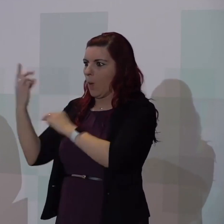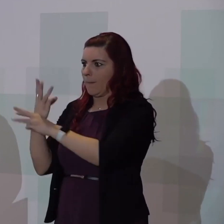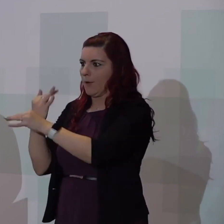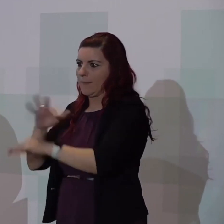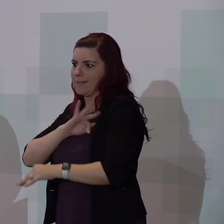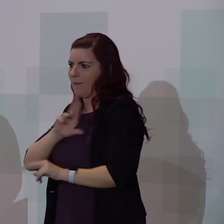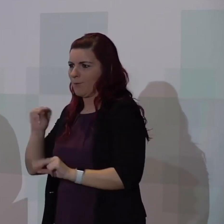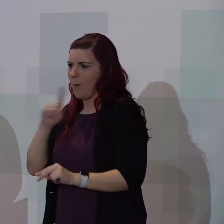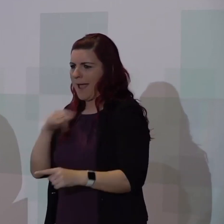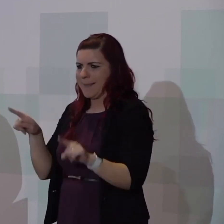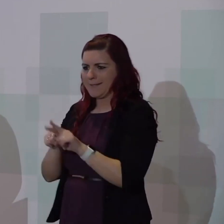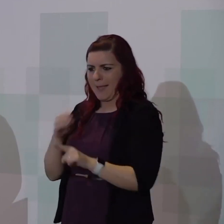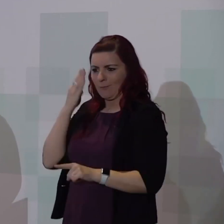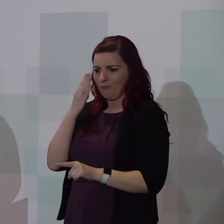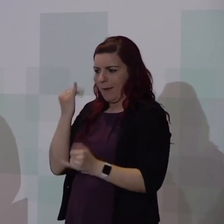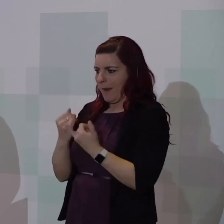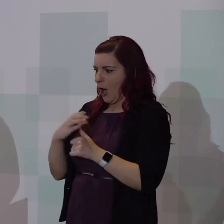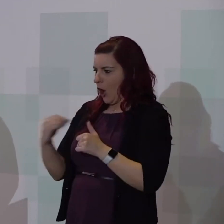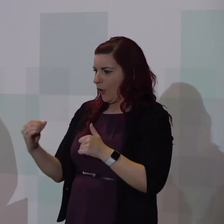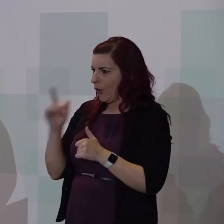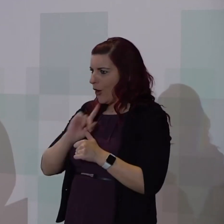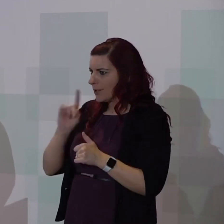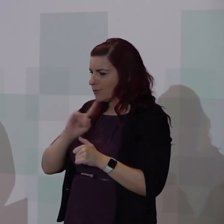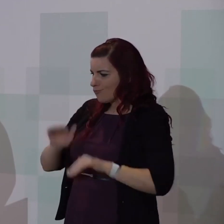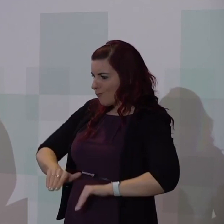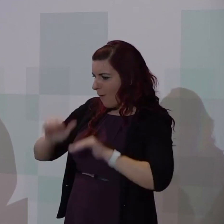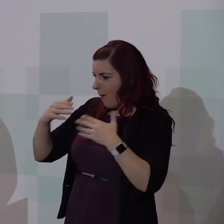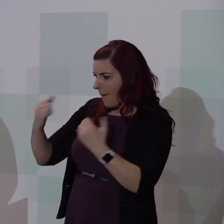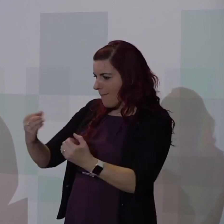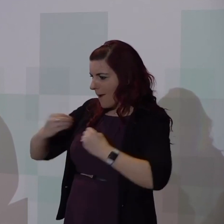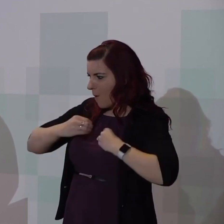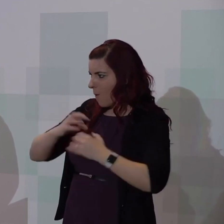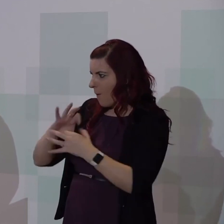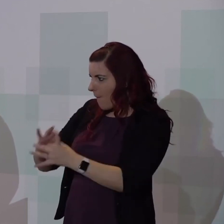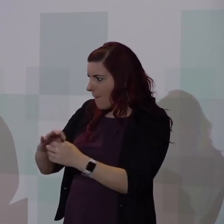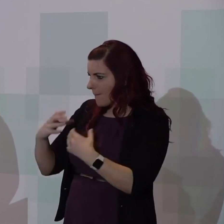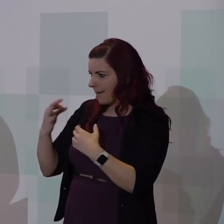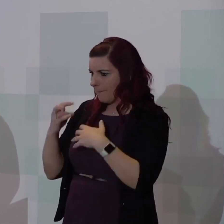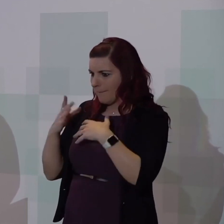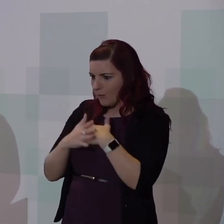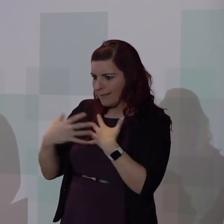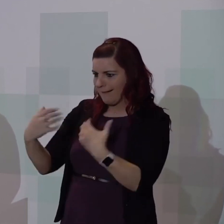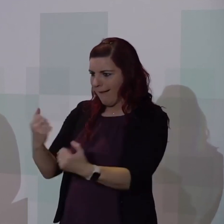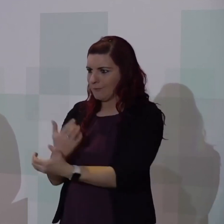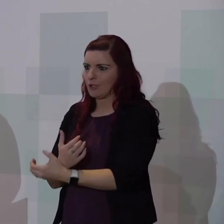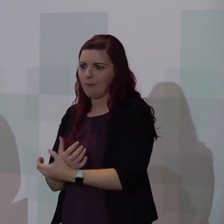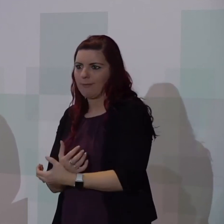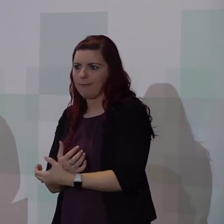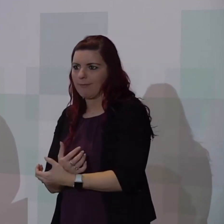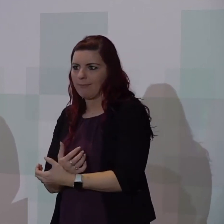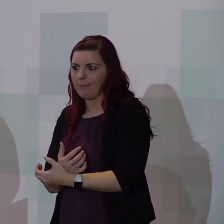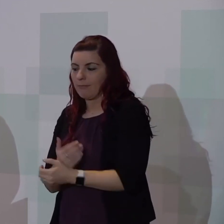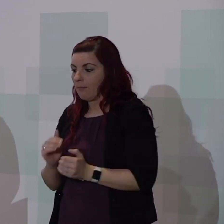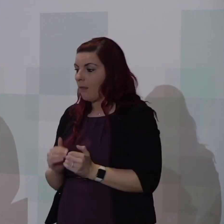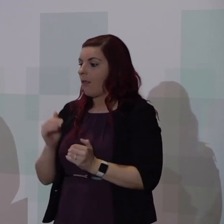lot of young girls dream of, to grow up, have my own home, get married and have children. Fast forward to when I